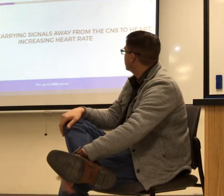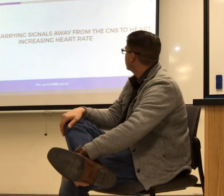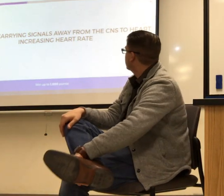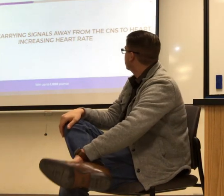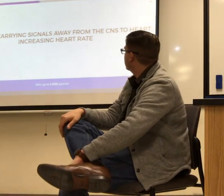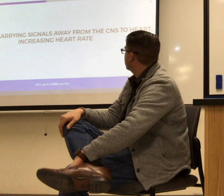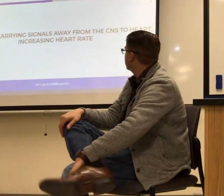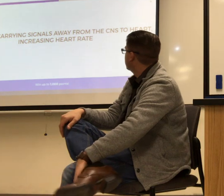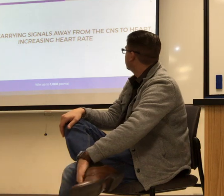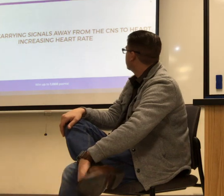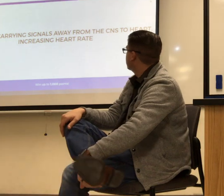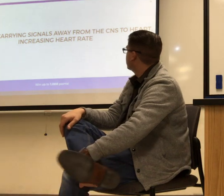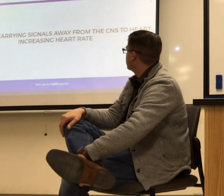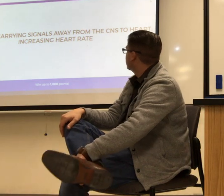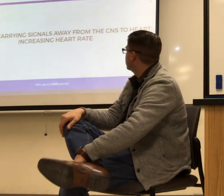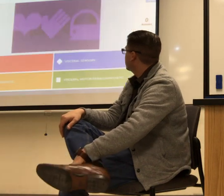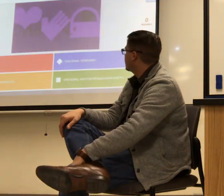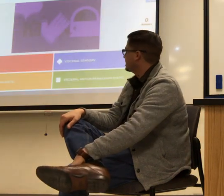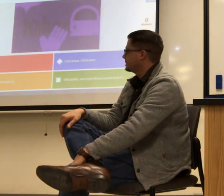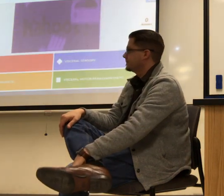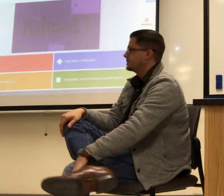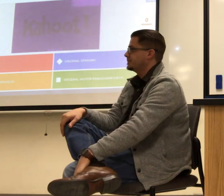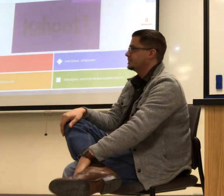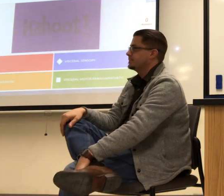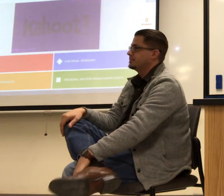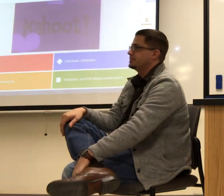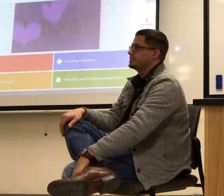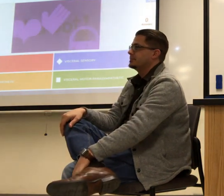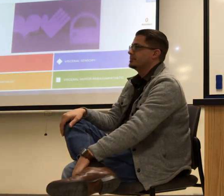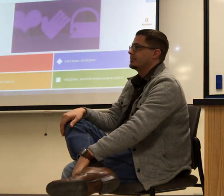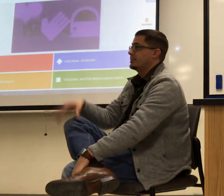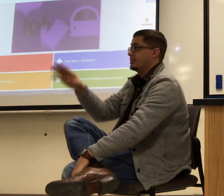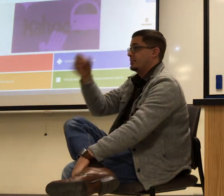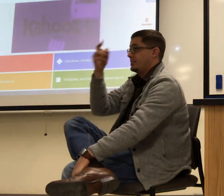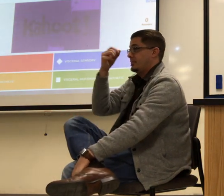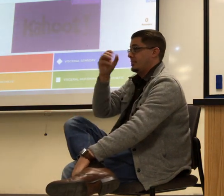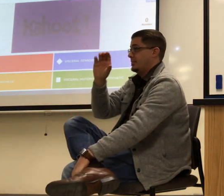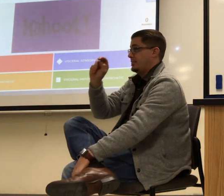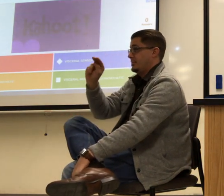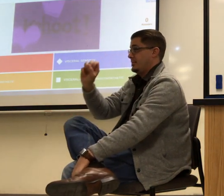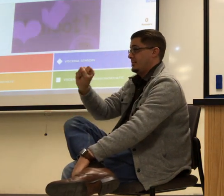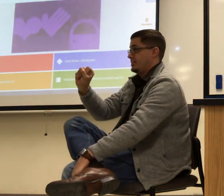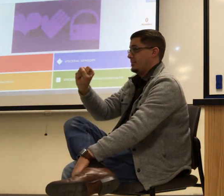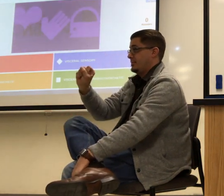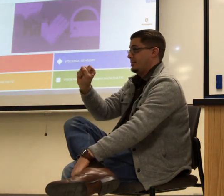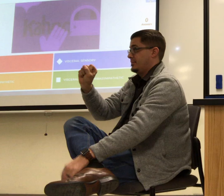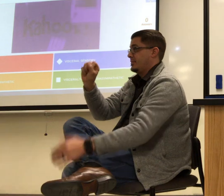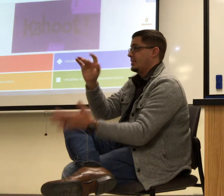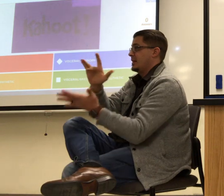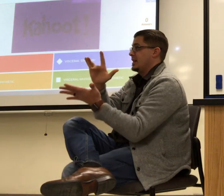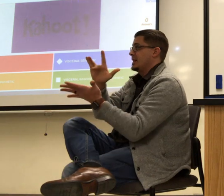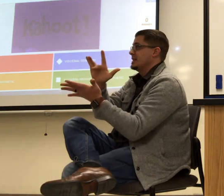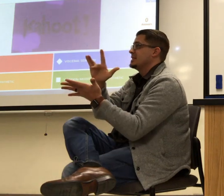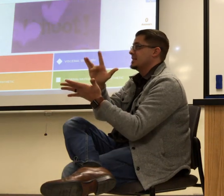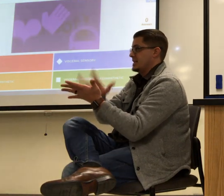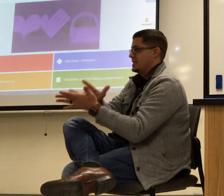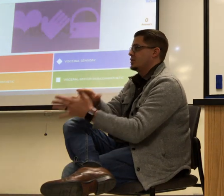A neuron carrying signals away from the CNS to the heart, increasing heart rate.